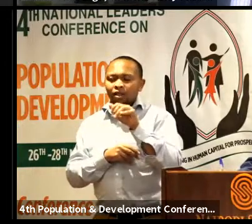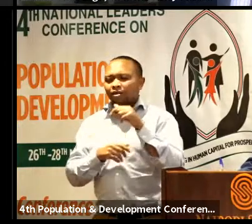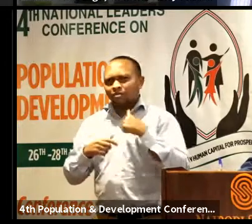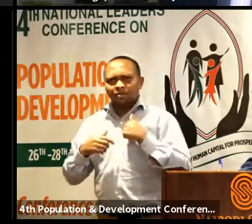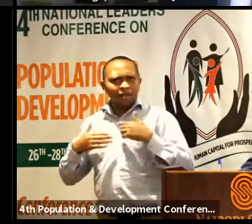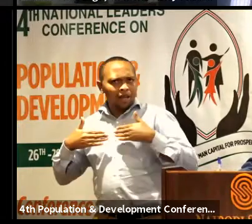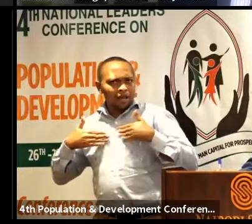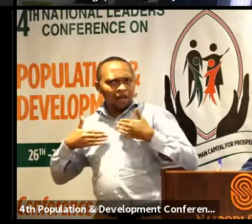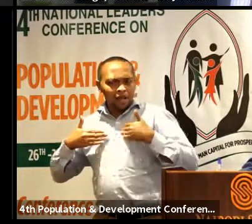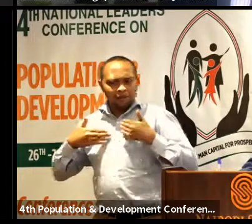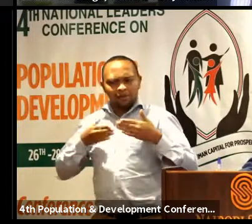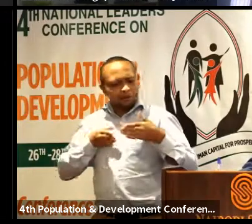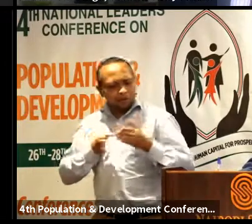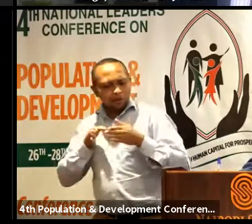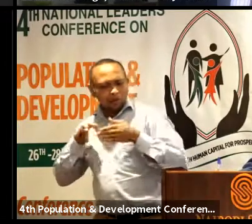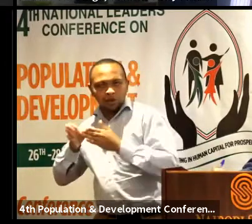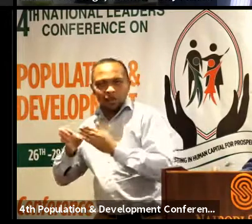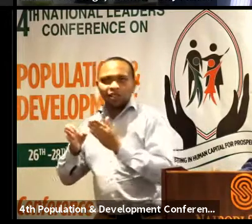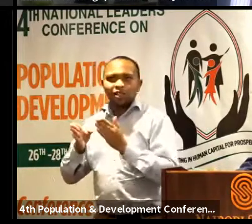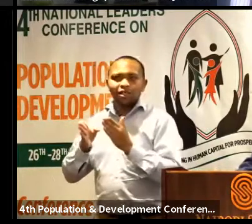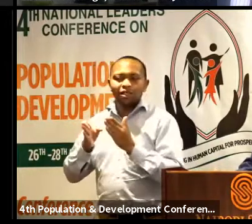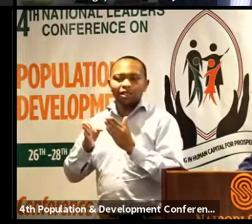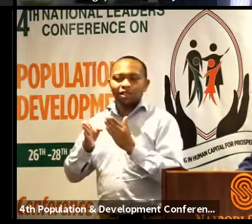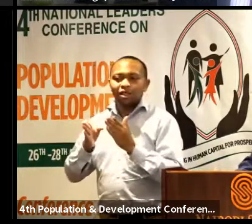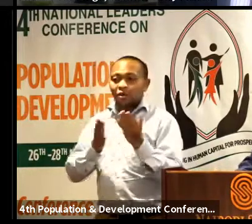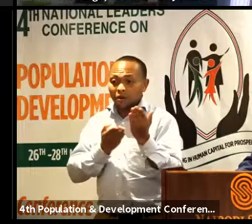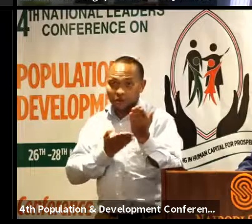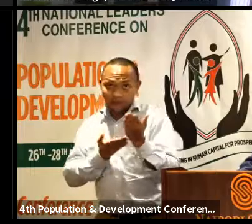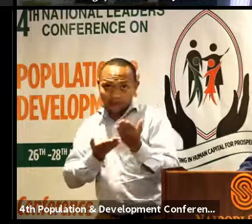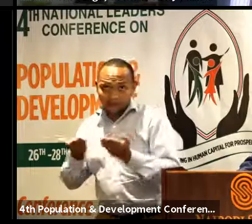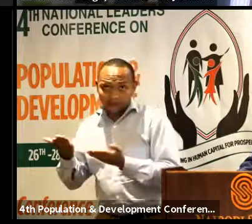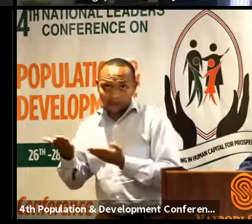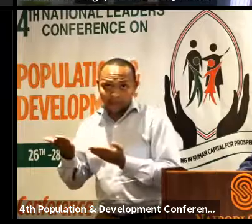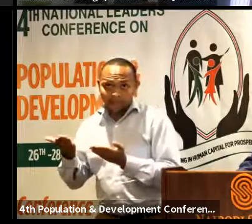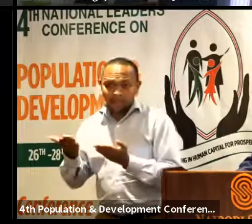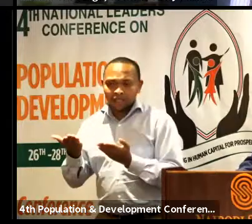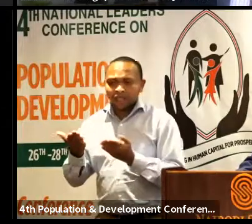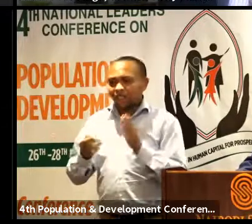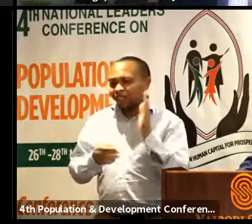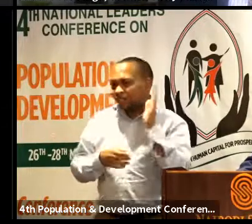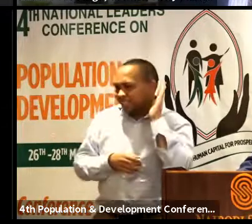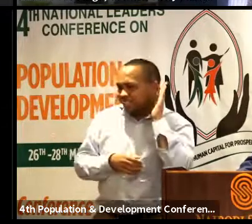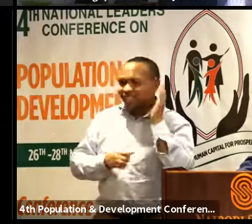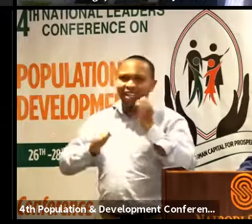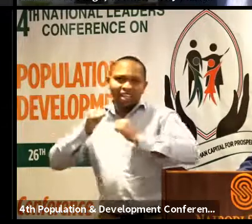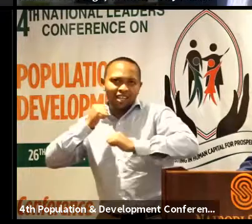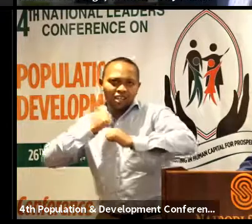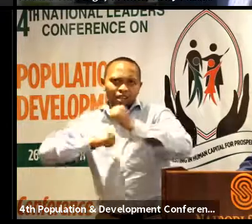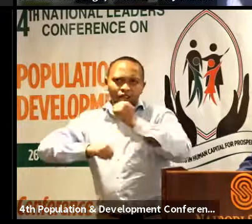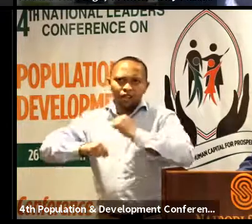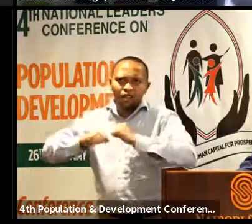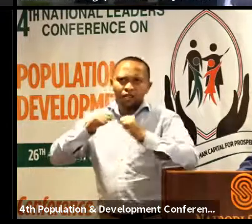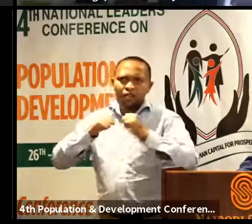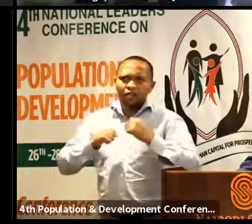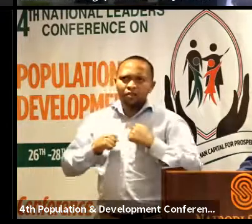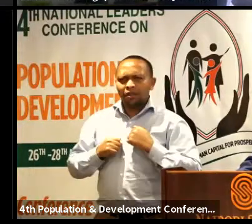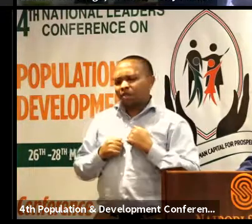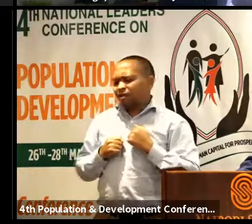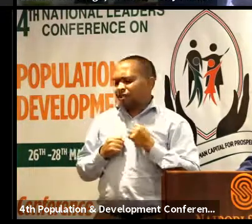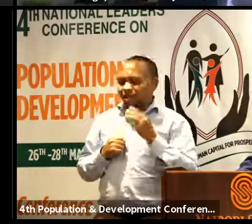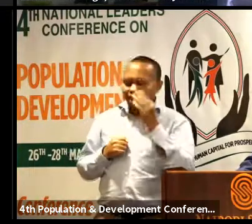this opportunity. I had been welcomed to just come and be a participant, and I've really benefited